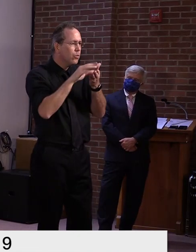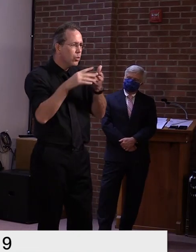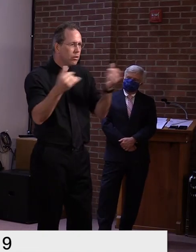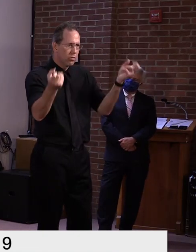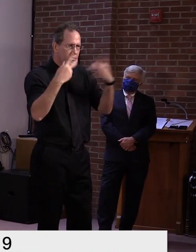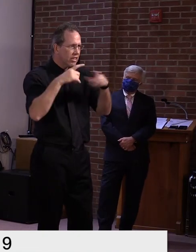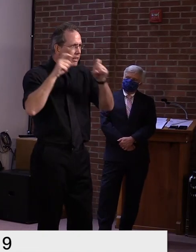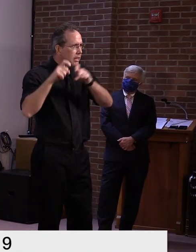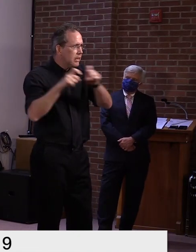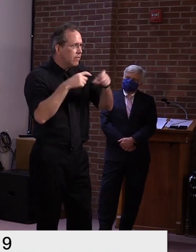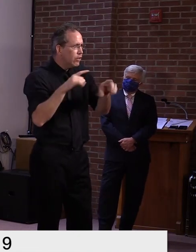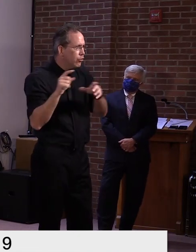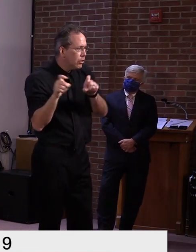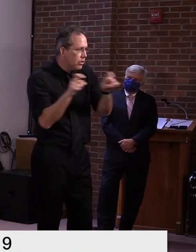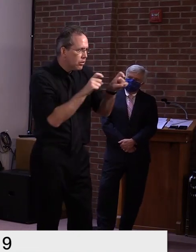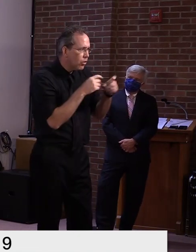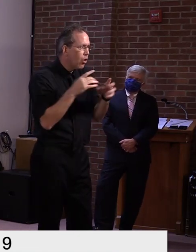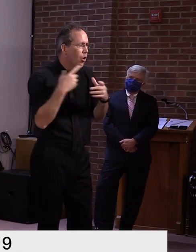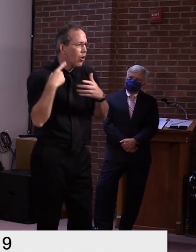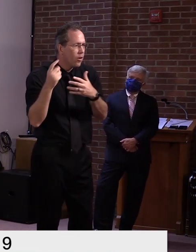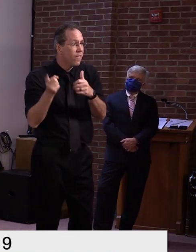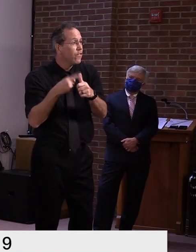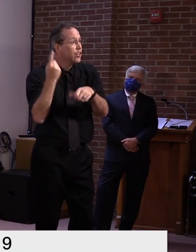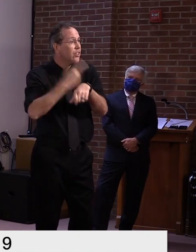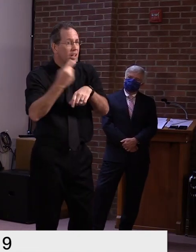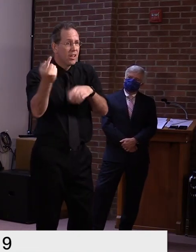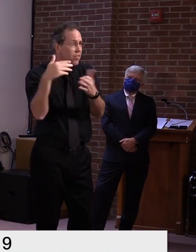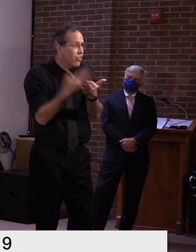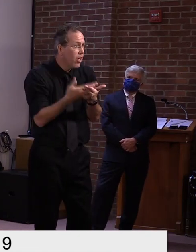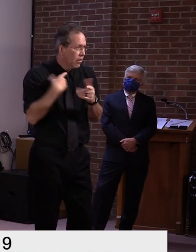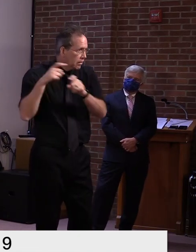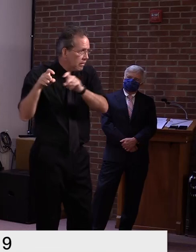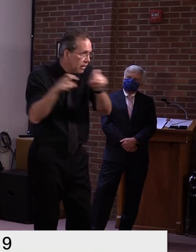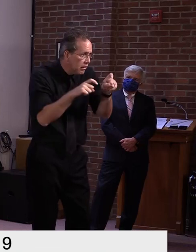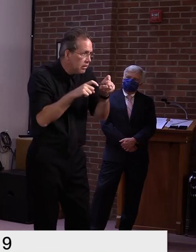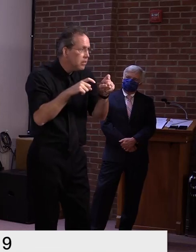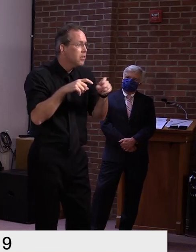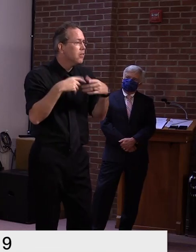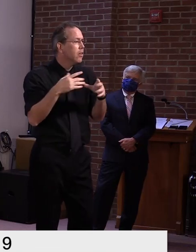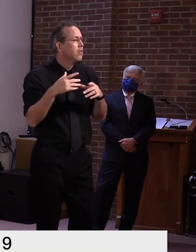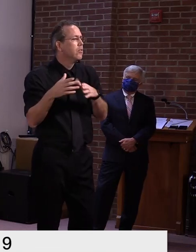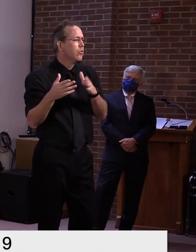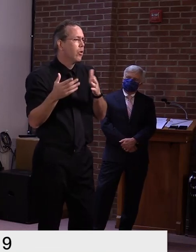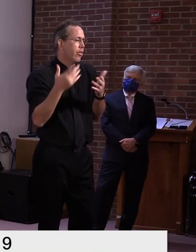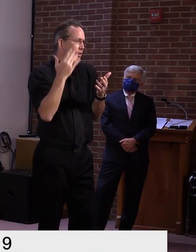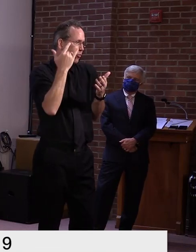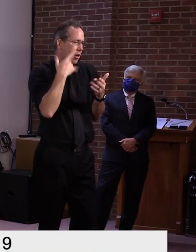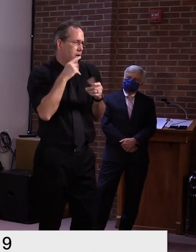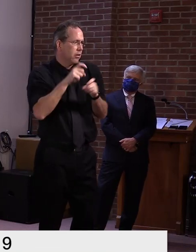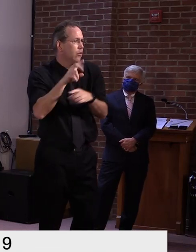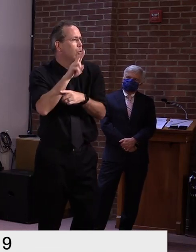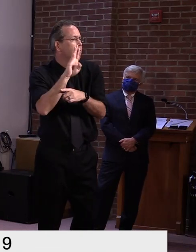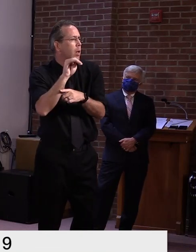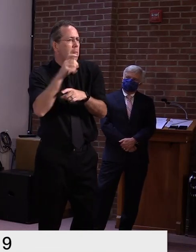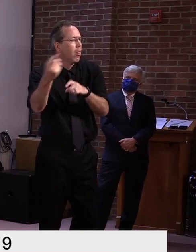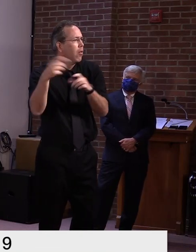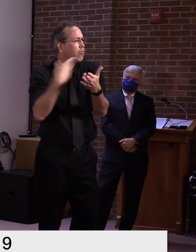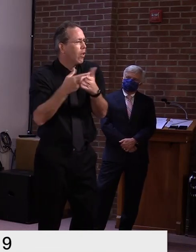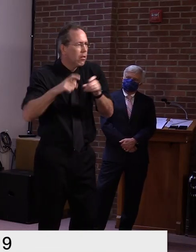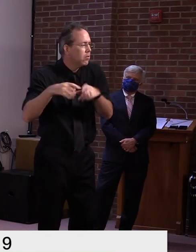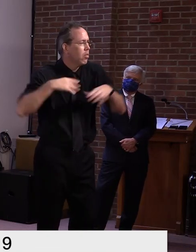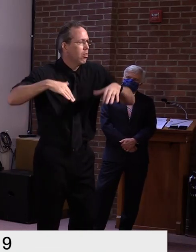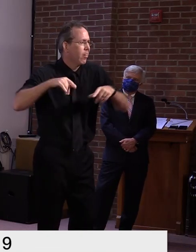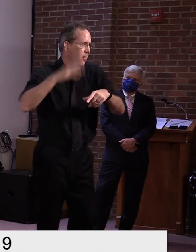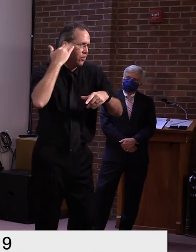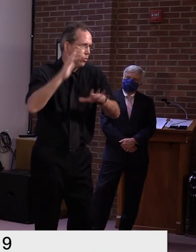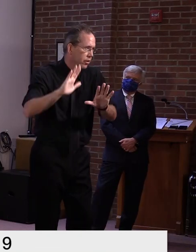Certainly, I mean, when you look at UNC and you look at our entire state and the number of students coming back, we have 21,000 students that are gonna be on campus. They were